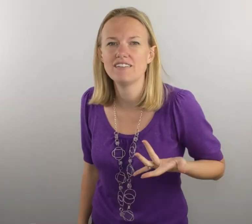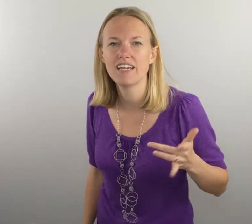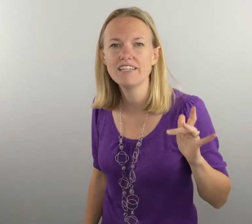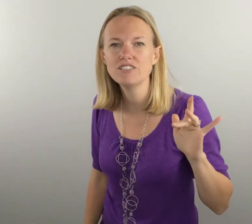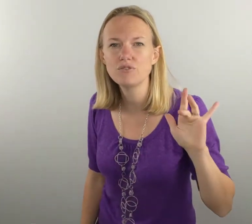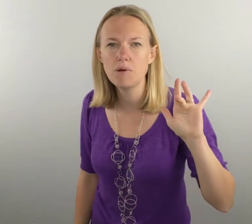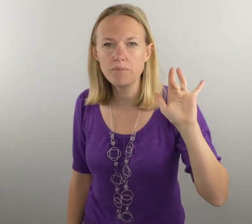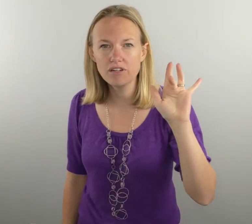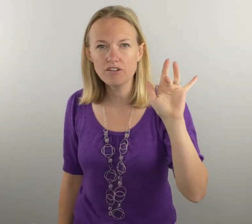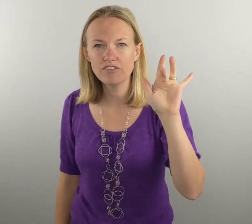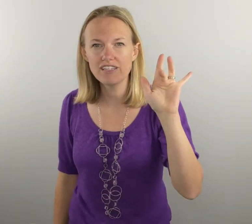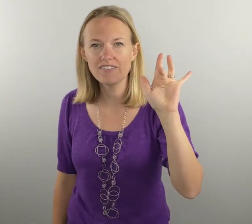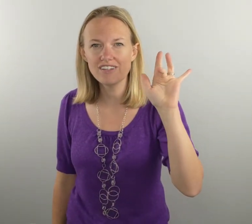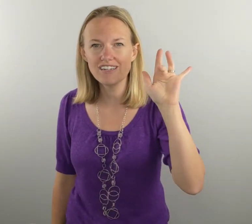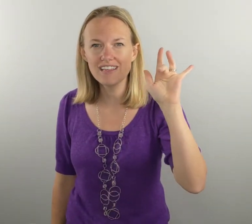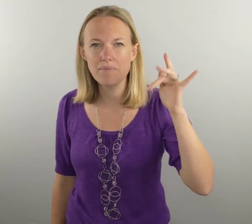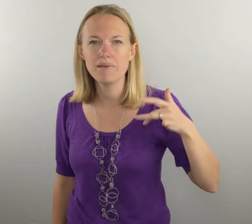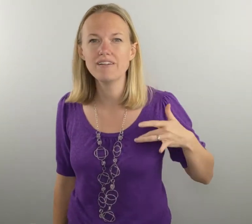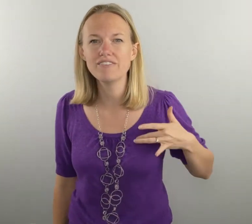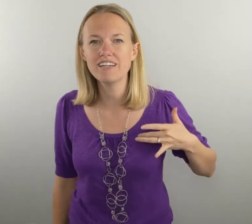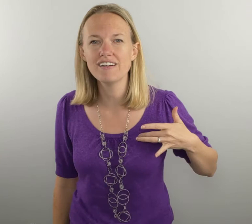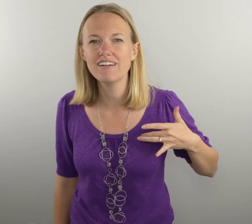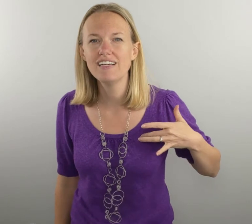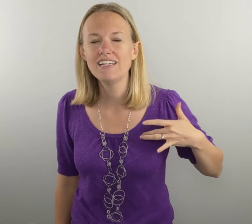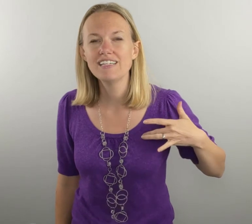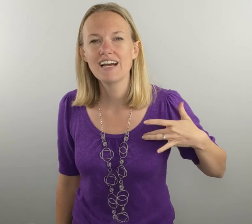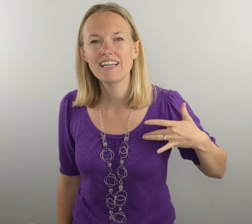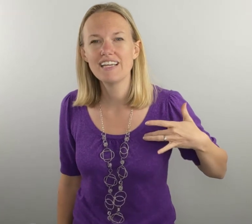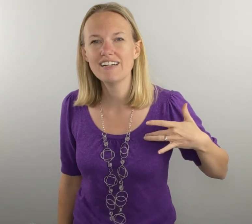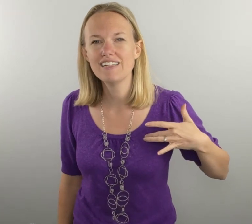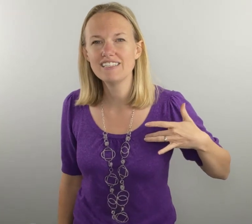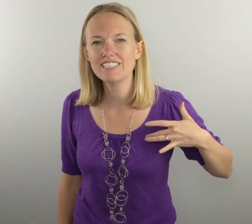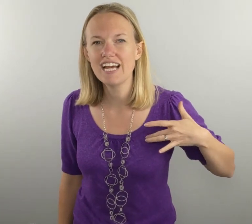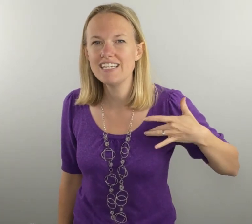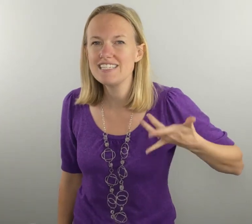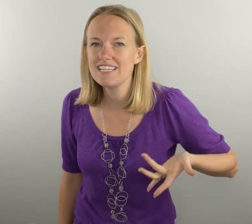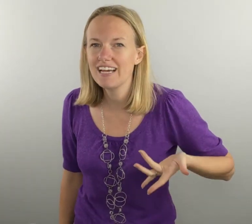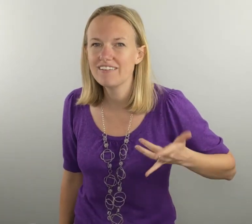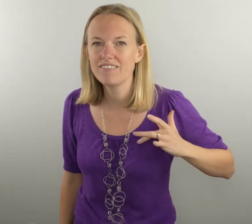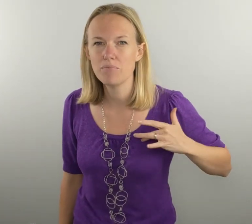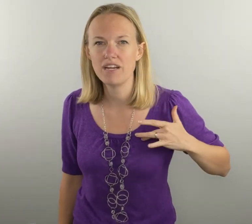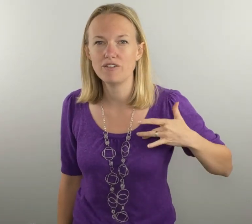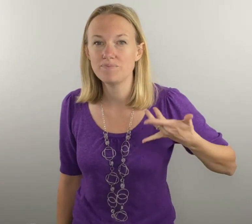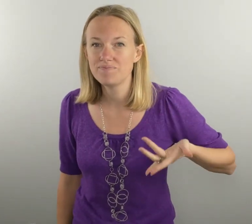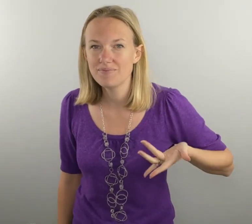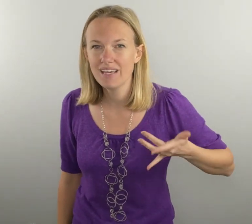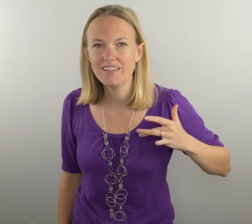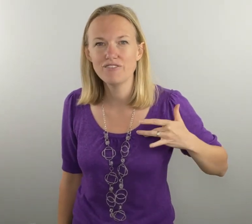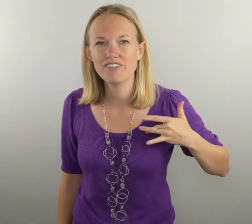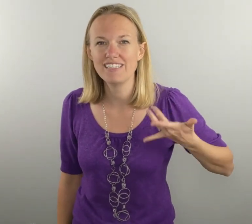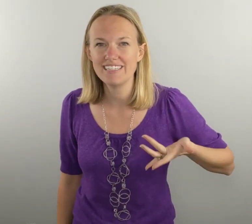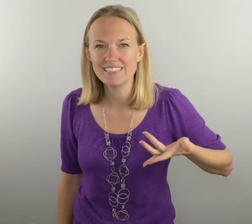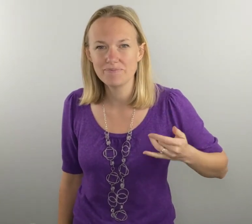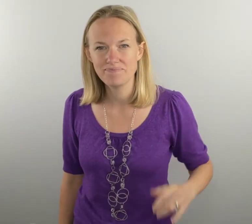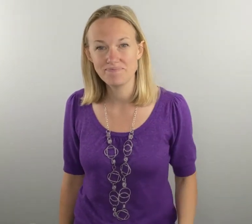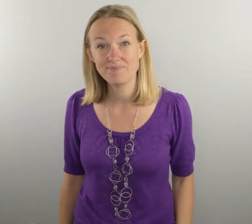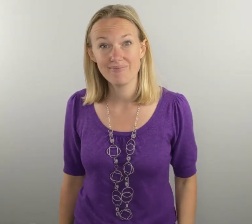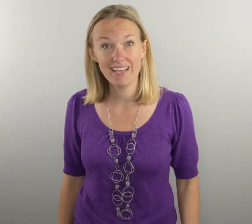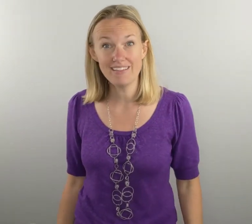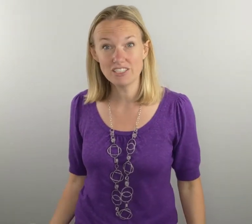Okay, so remember your feeling finger, that middle finger, kind of here at your chest, and kind of flip it out. Okay, you feel it. Okay, let's try